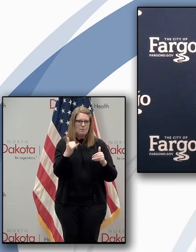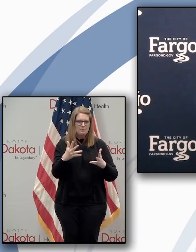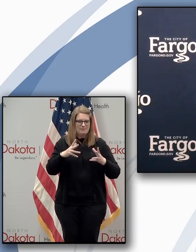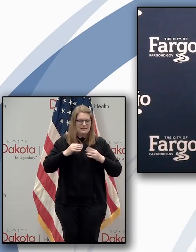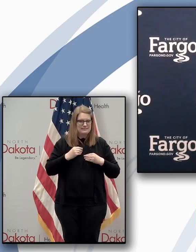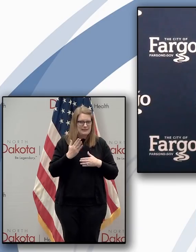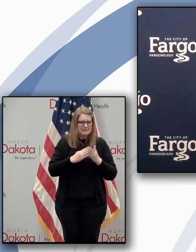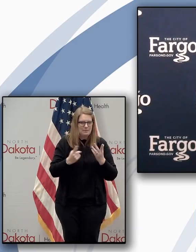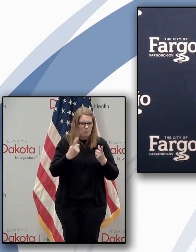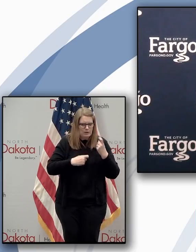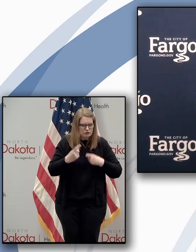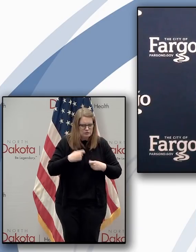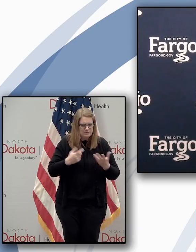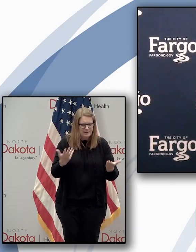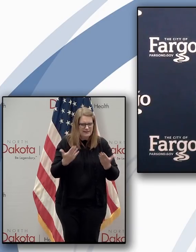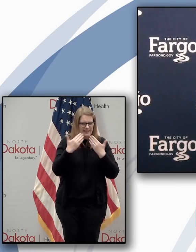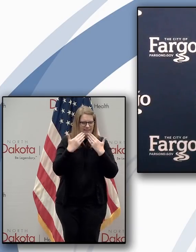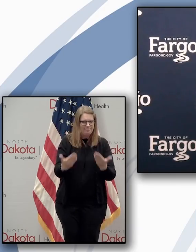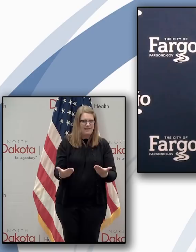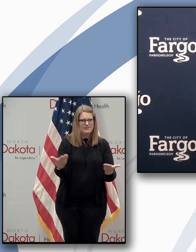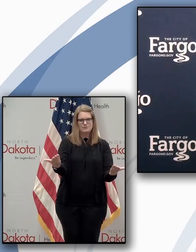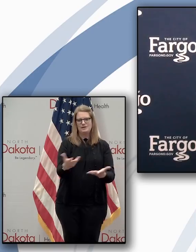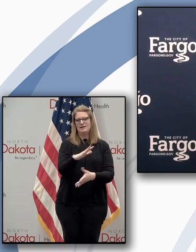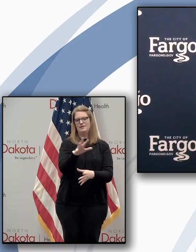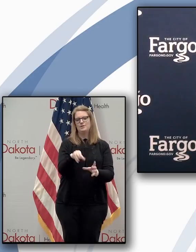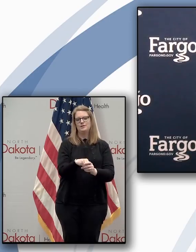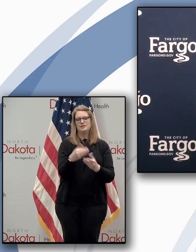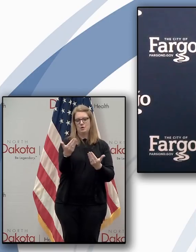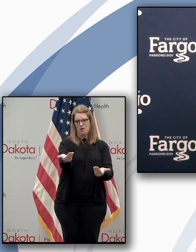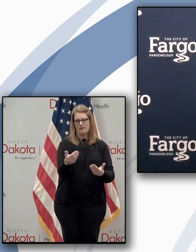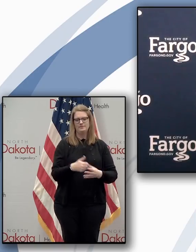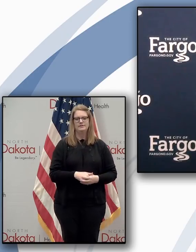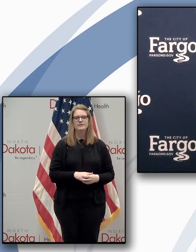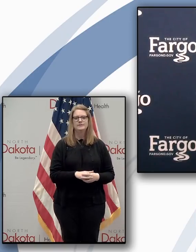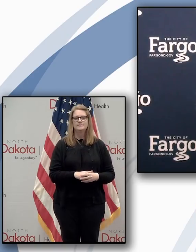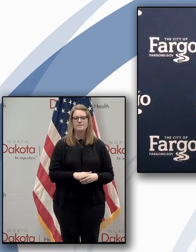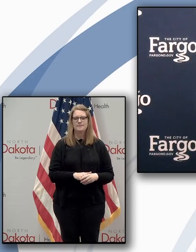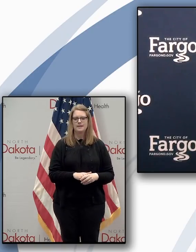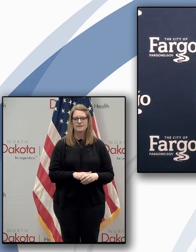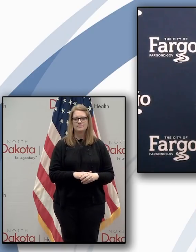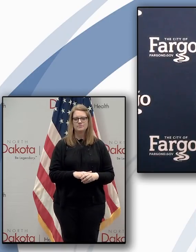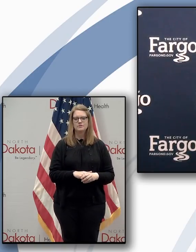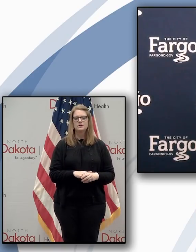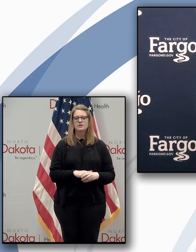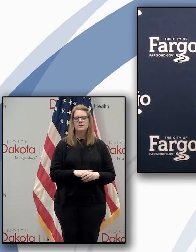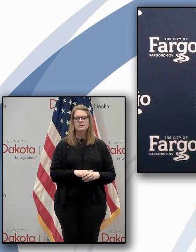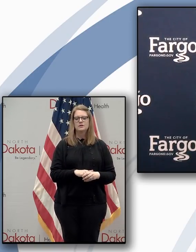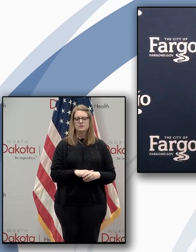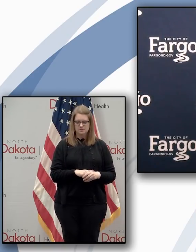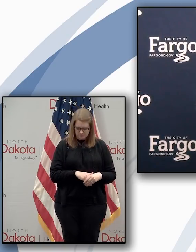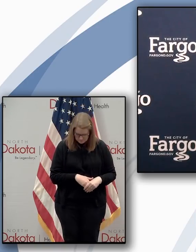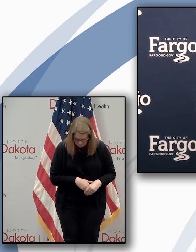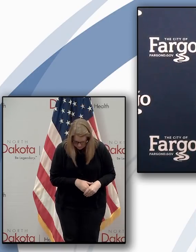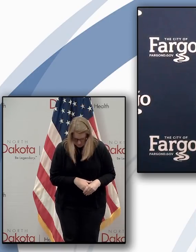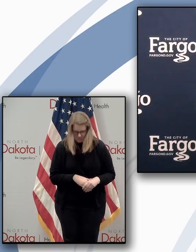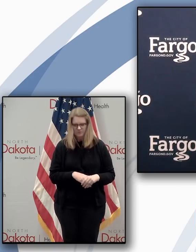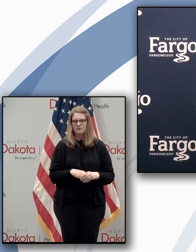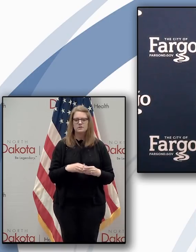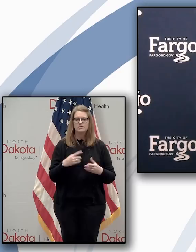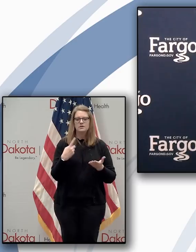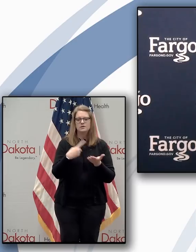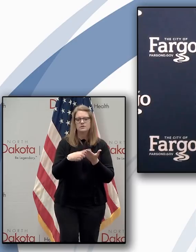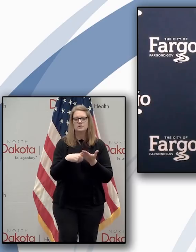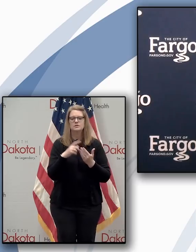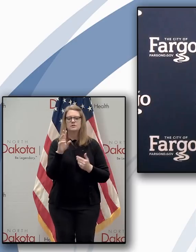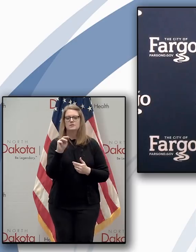questions they were asking me here, Mayor, but thank you. Thanks for being part of this. Go ahead, Mayor. I just wanted to say, Governor, we've talked to Mayor